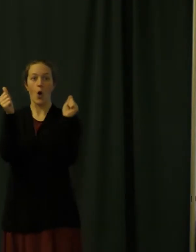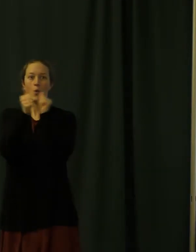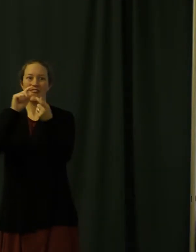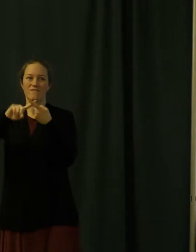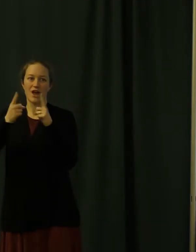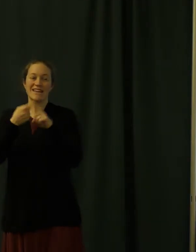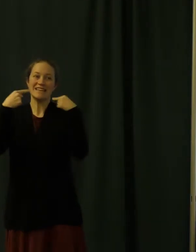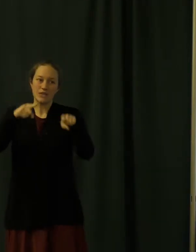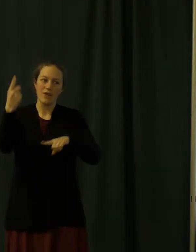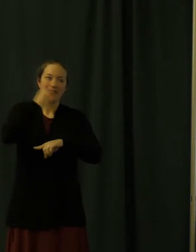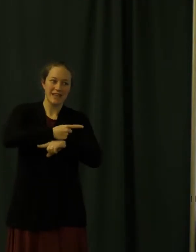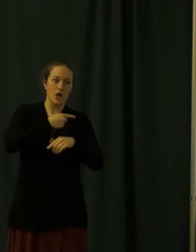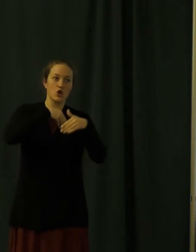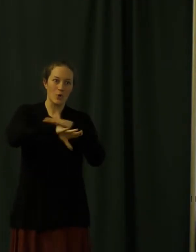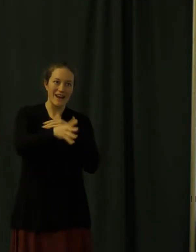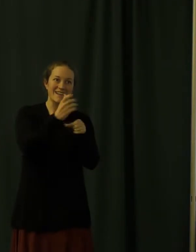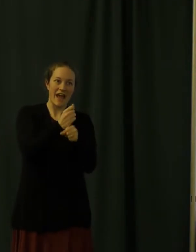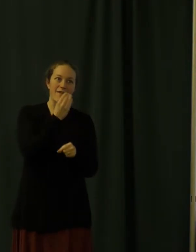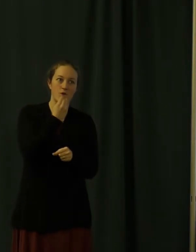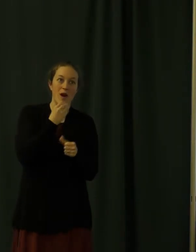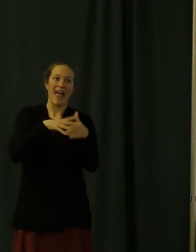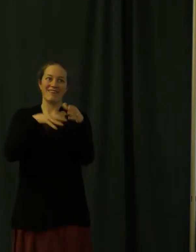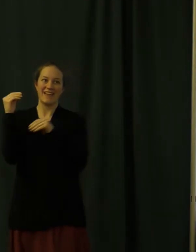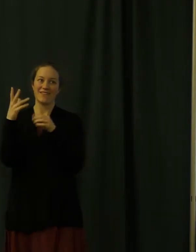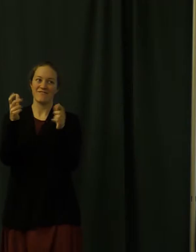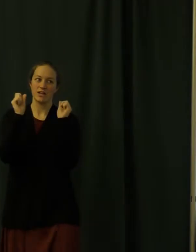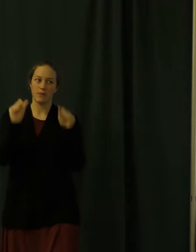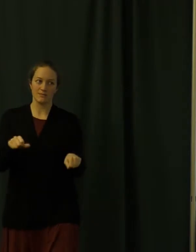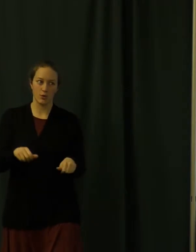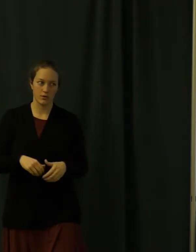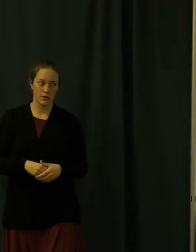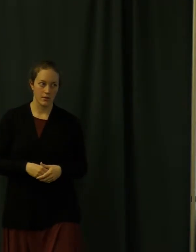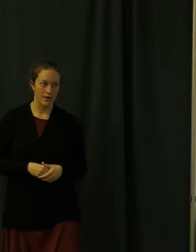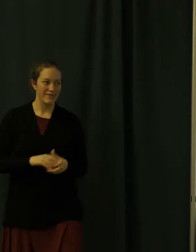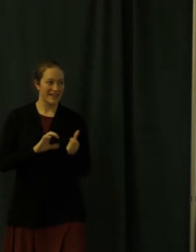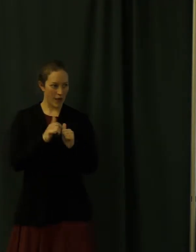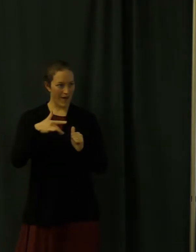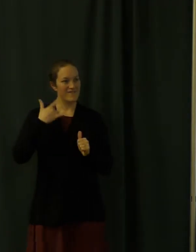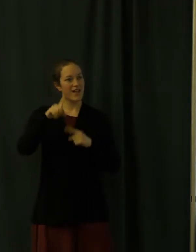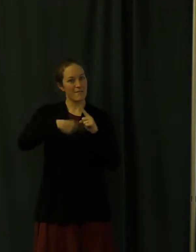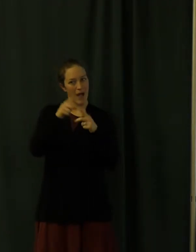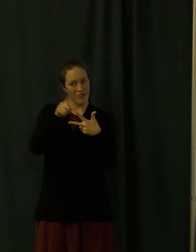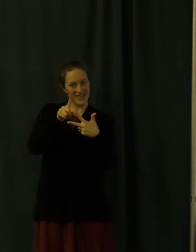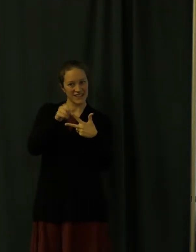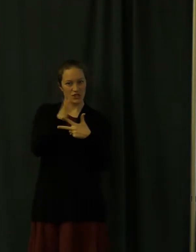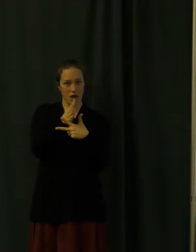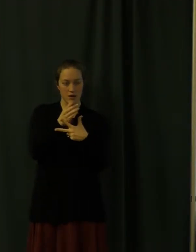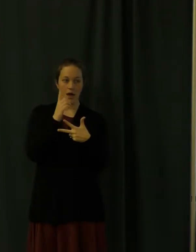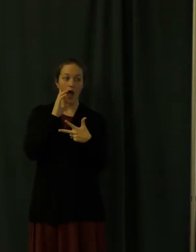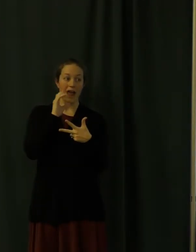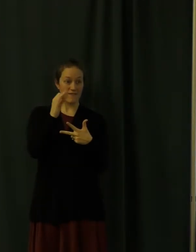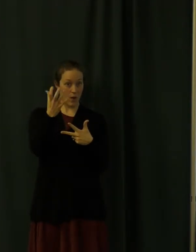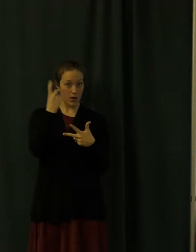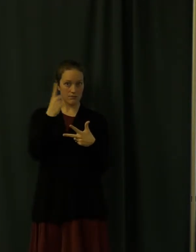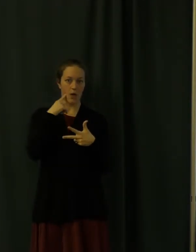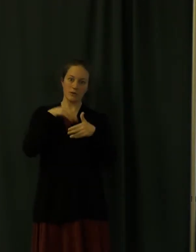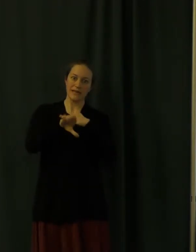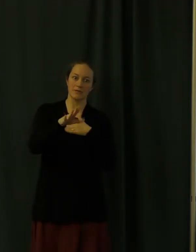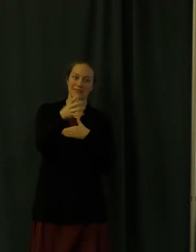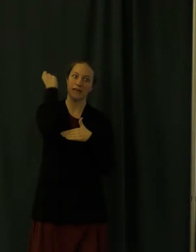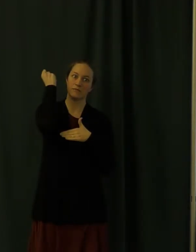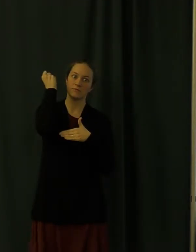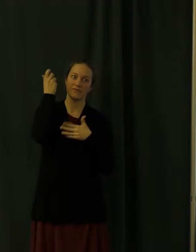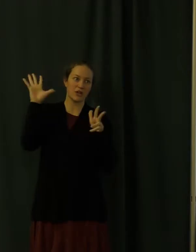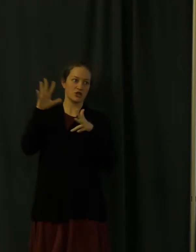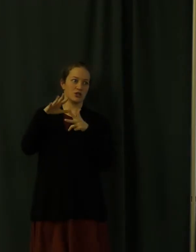in, you get what you want, and you get out. And that's how I feel about Shared with Me, okay? If I want something in there, I'm going to get in, and I won't get out as soon as